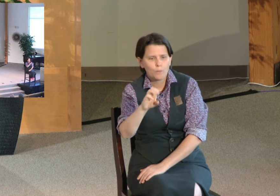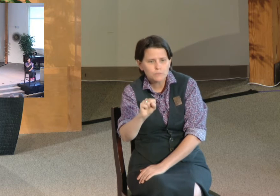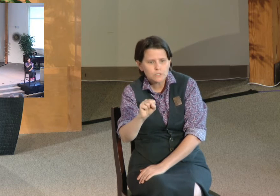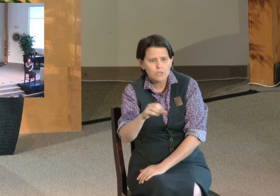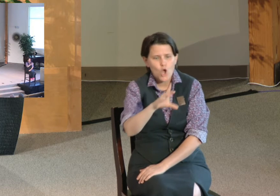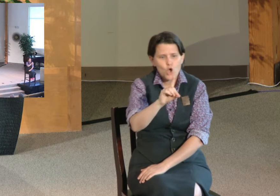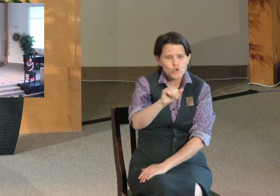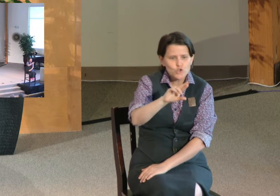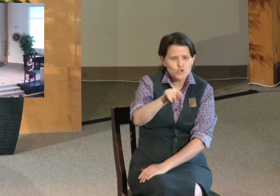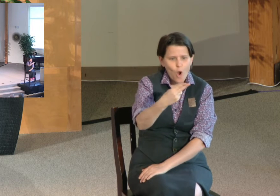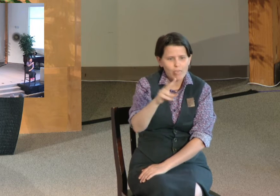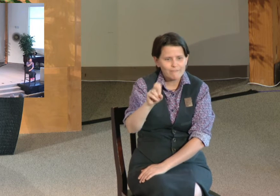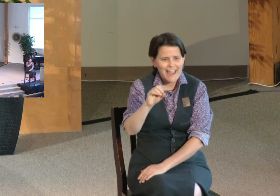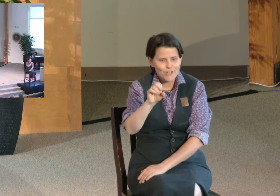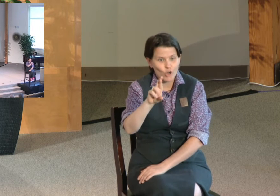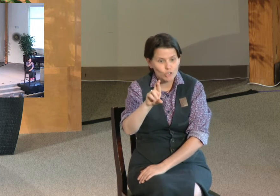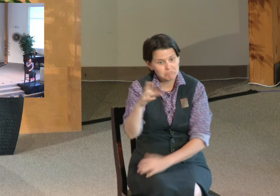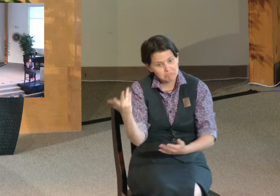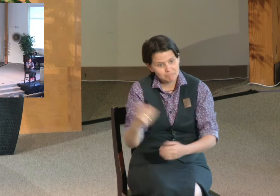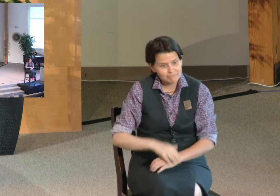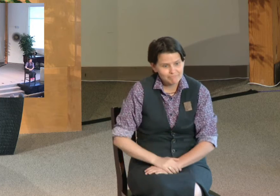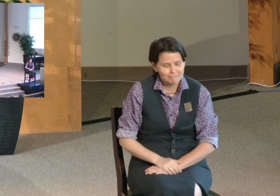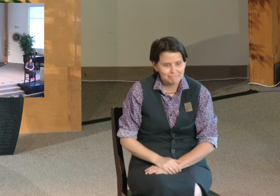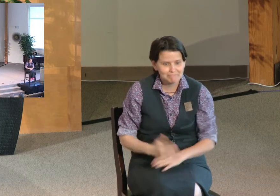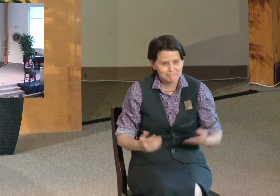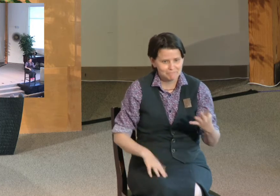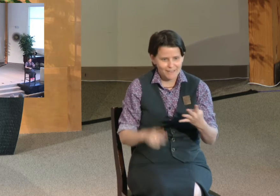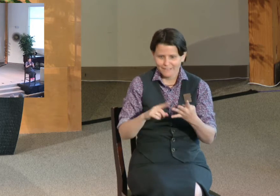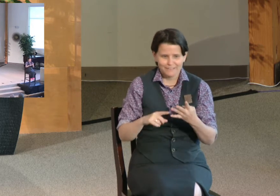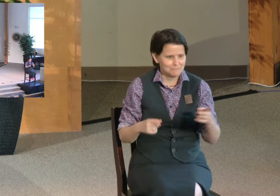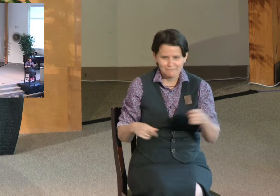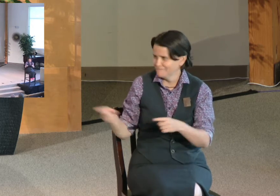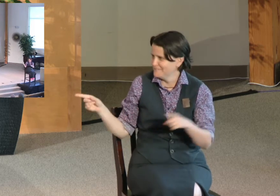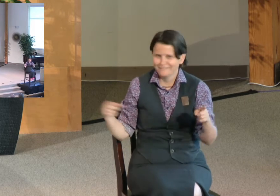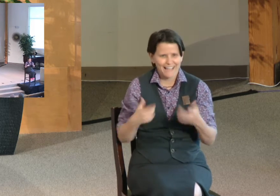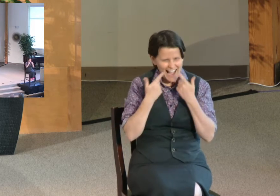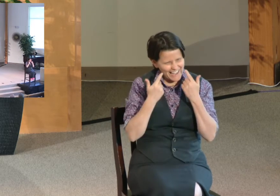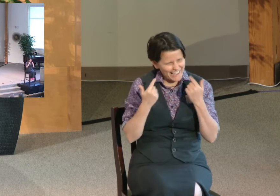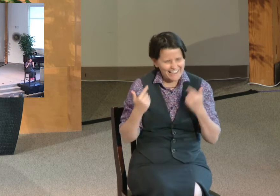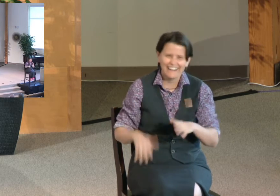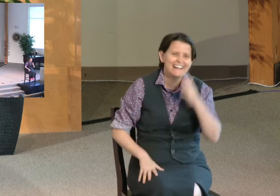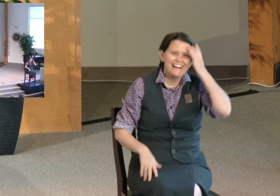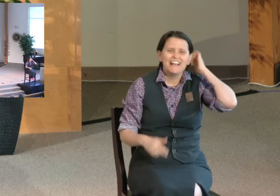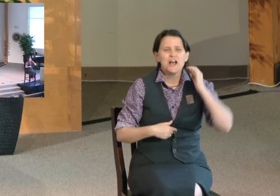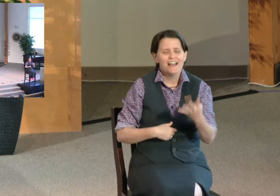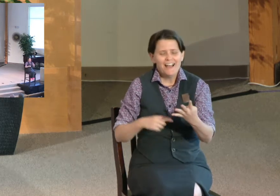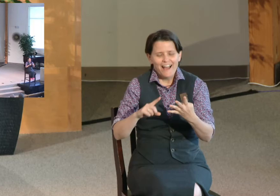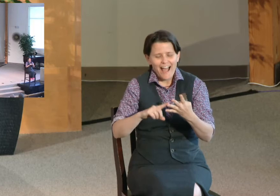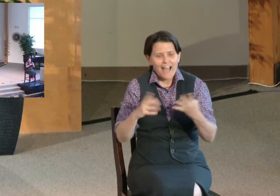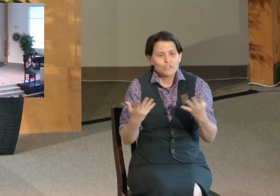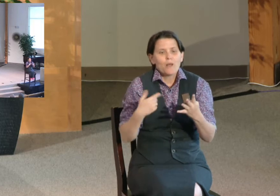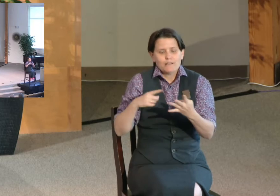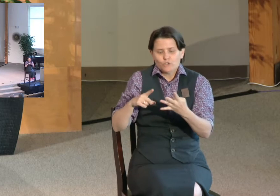The magician. And then we've got the shadow sides, right? On the aggressive shadow side, we've got